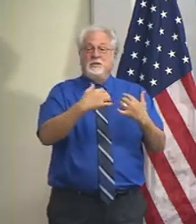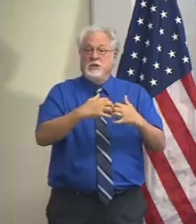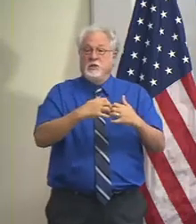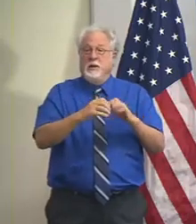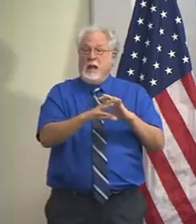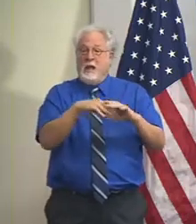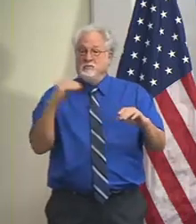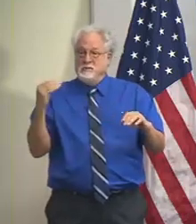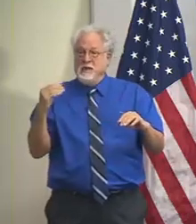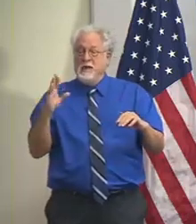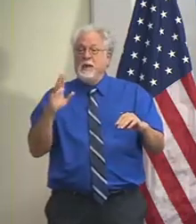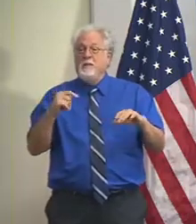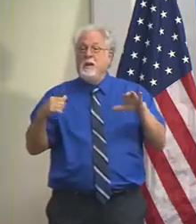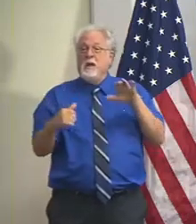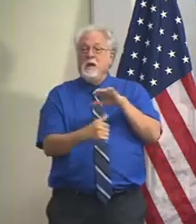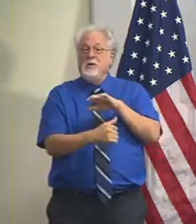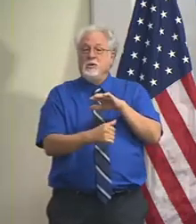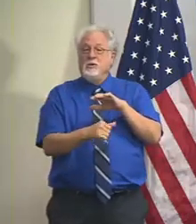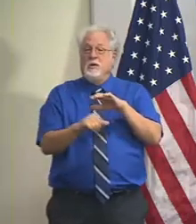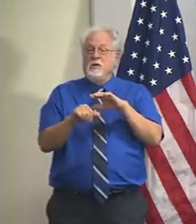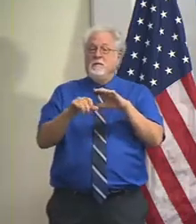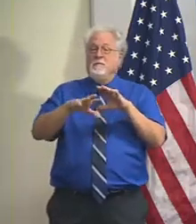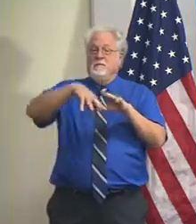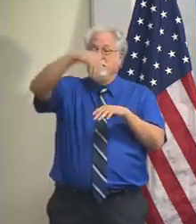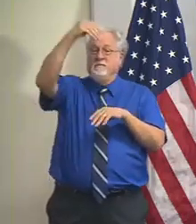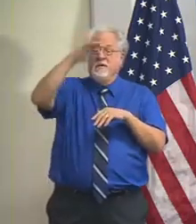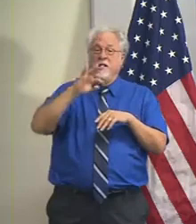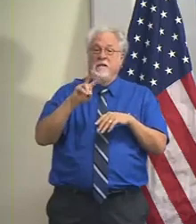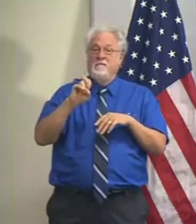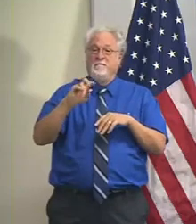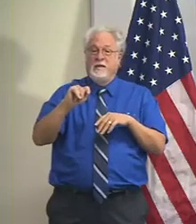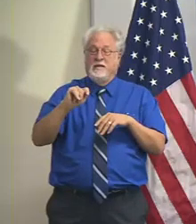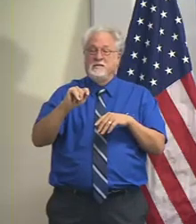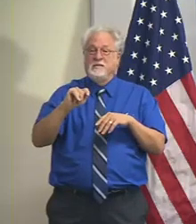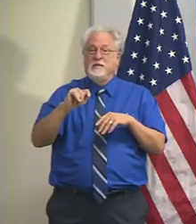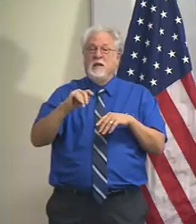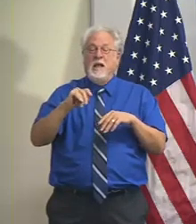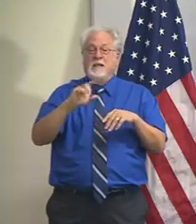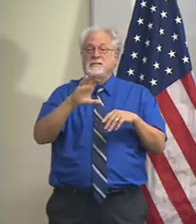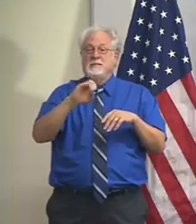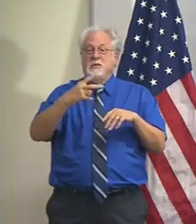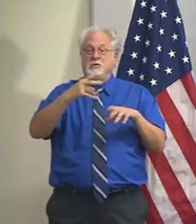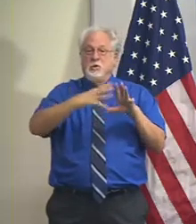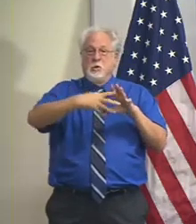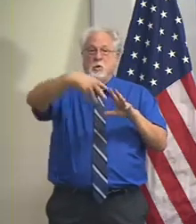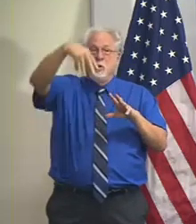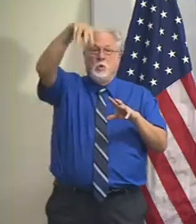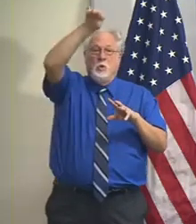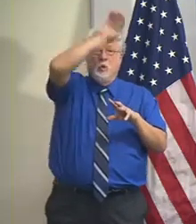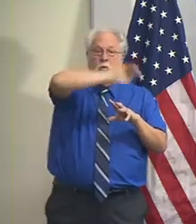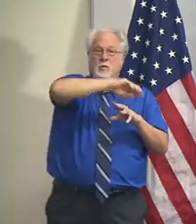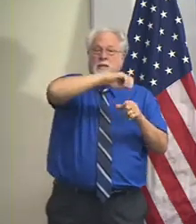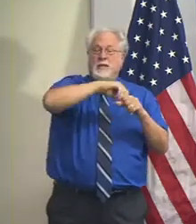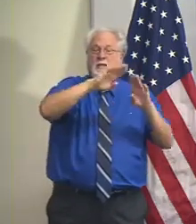generator outside but underneath a vent, attic vent, and the carbon monoxide did enter the